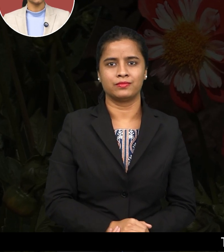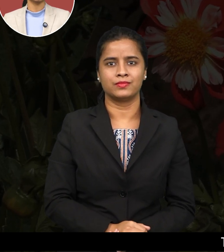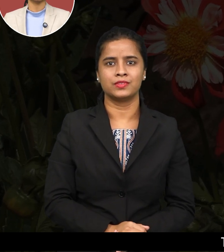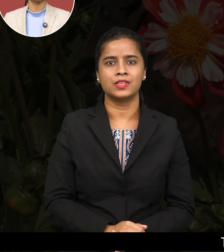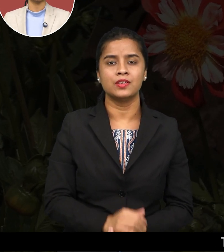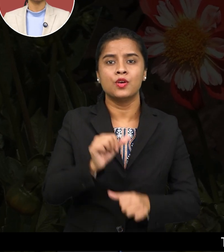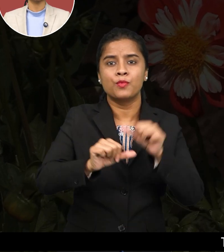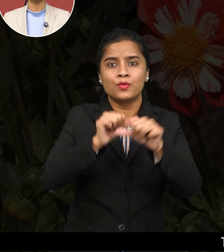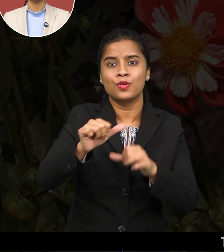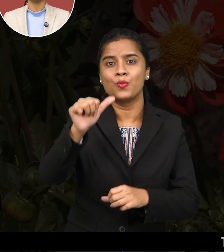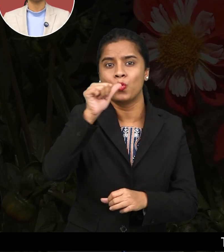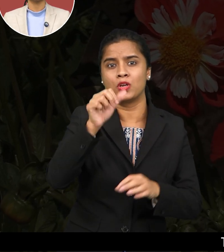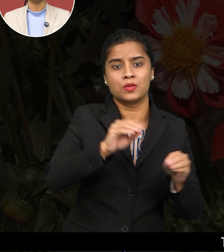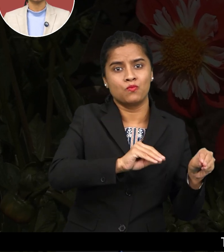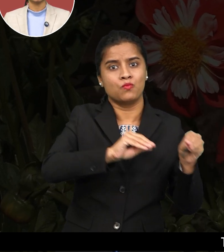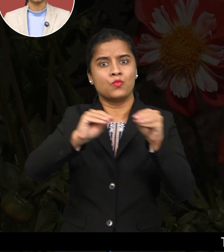transpiration,